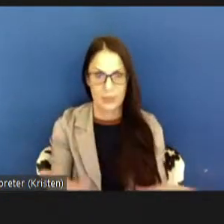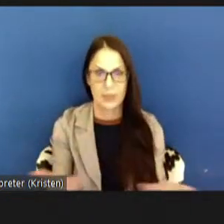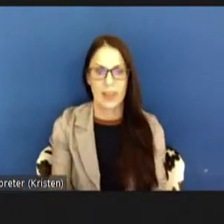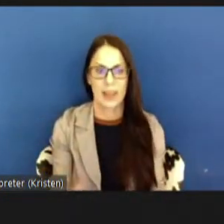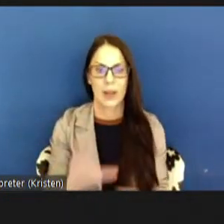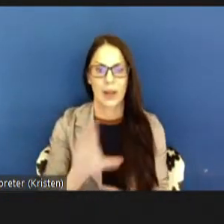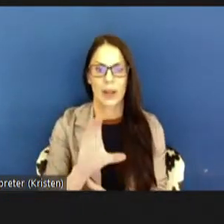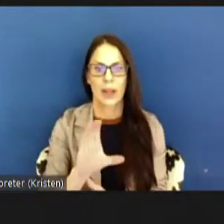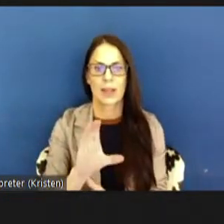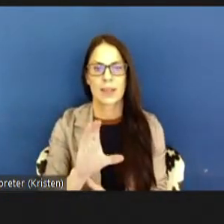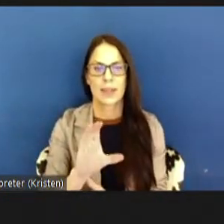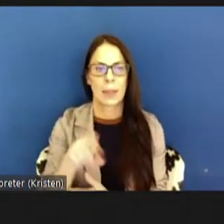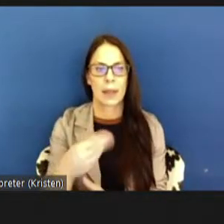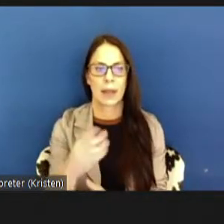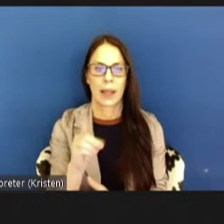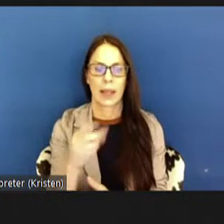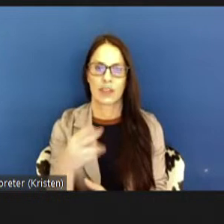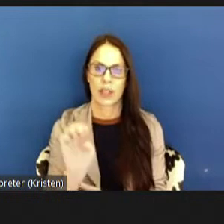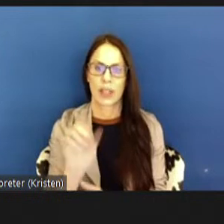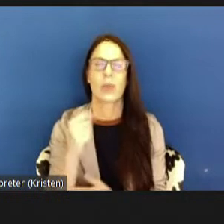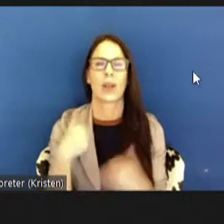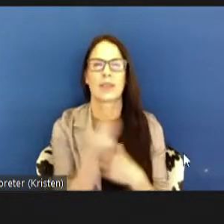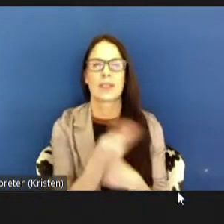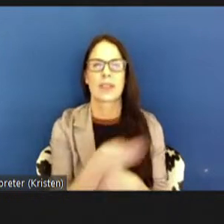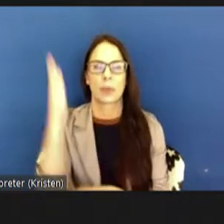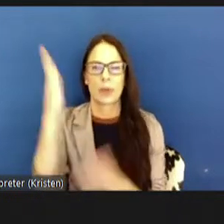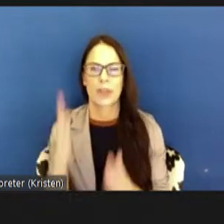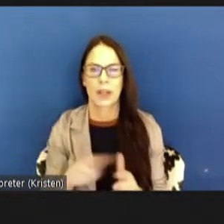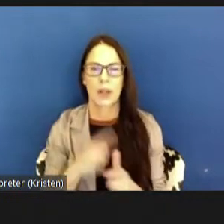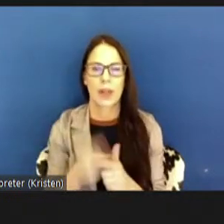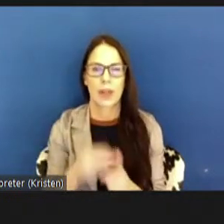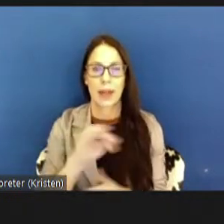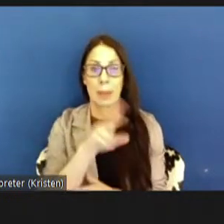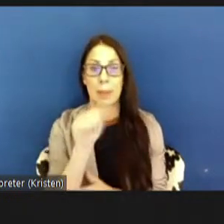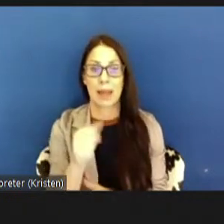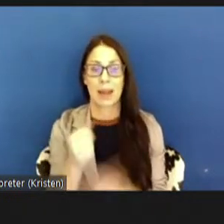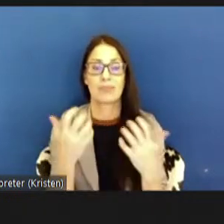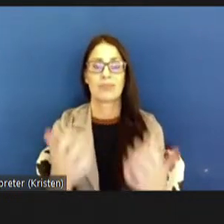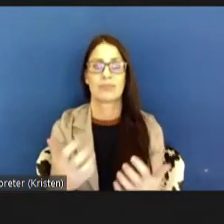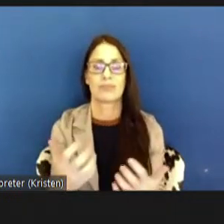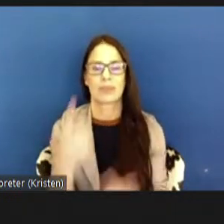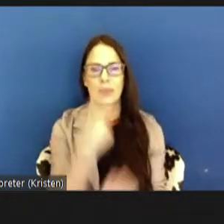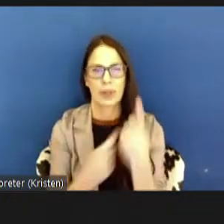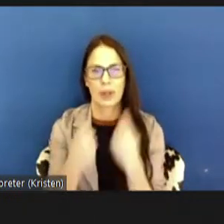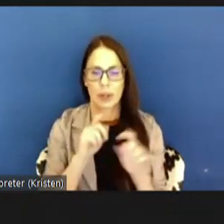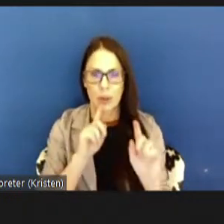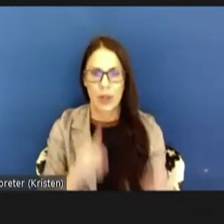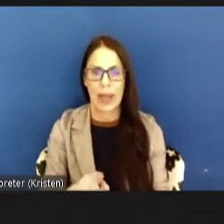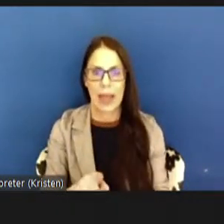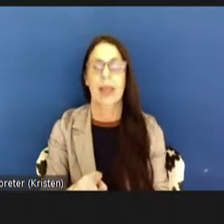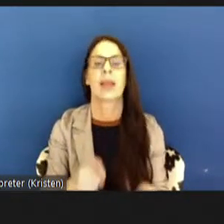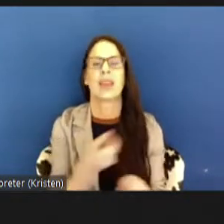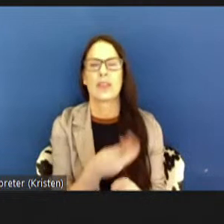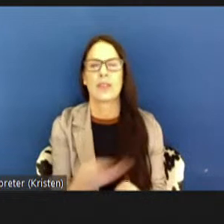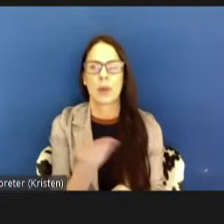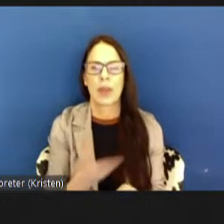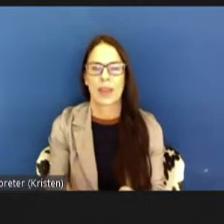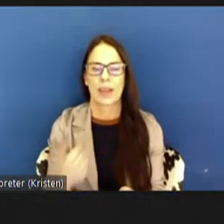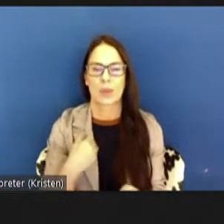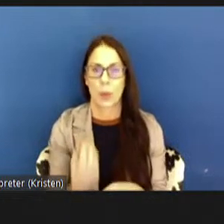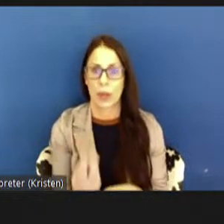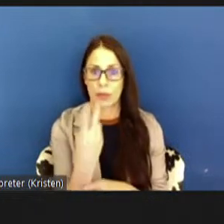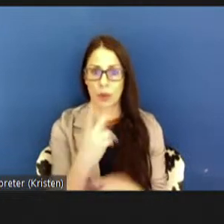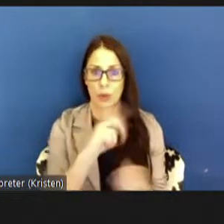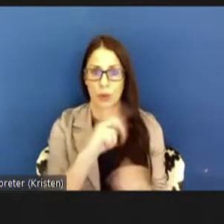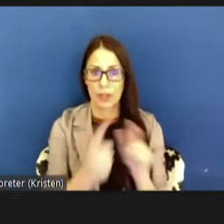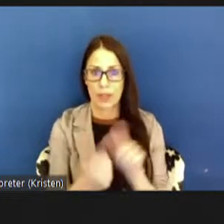We're going to have a couple of presenters and then we'll have a media Q&A here at the end of our meeting. A couple of housekeeping notes. We have two translation